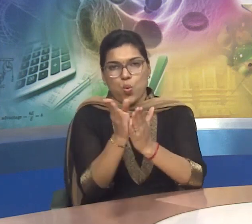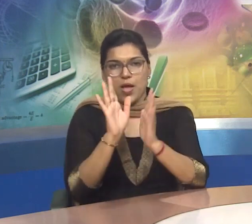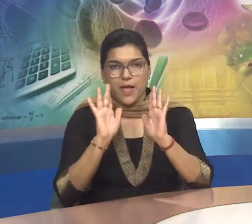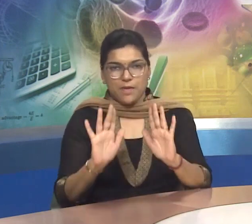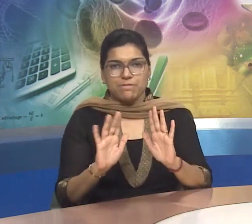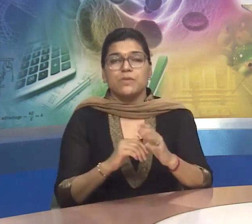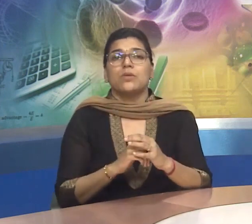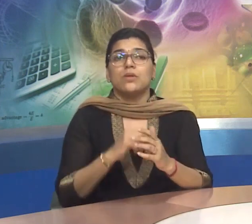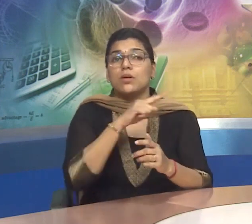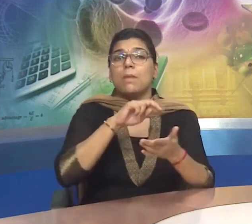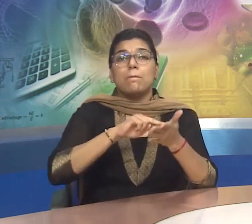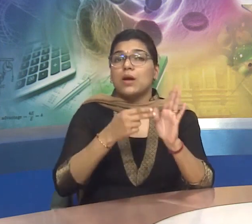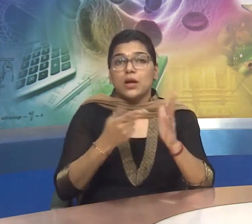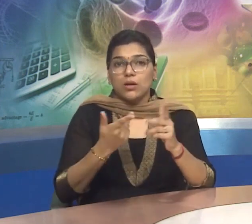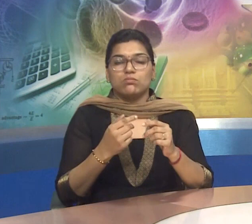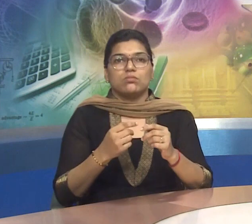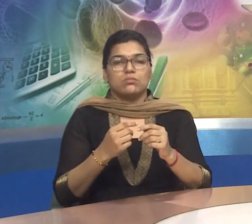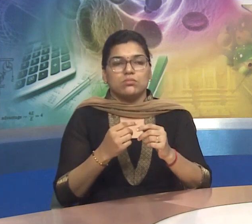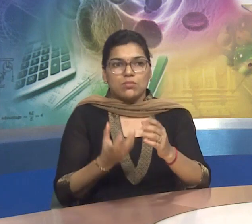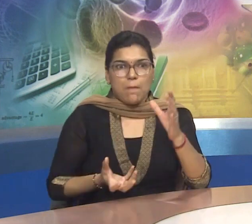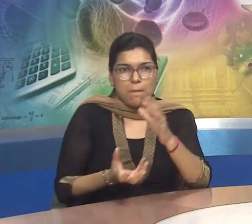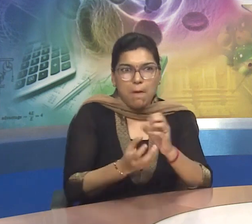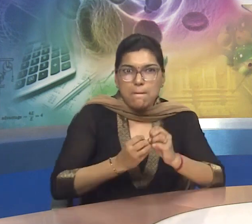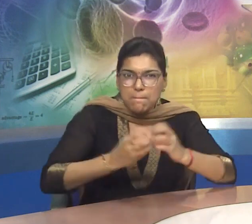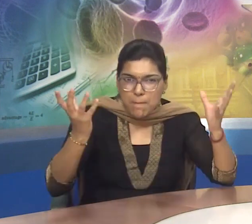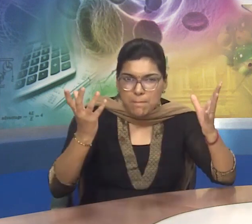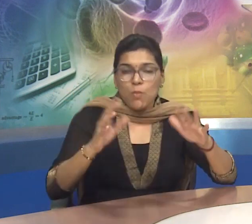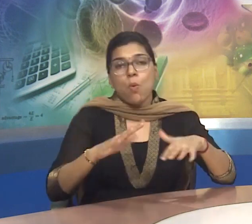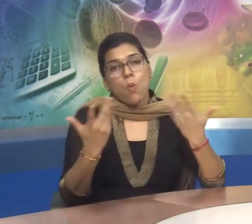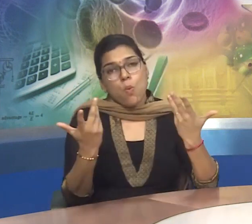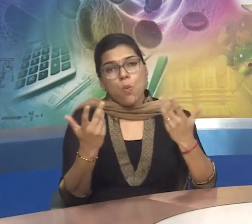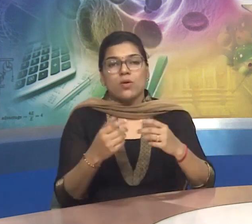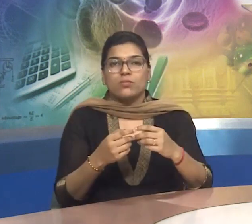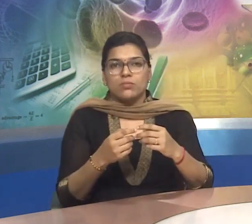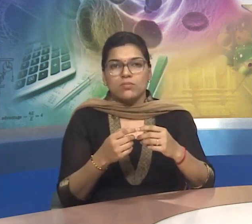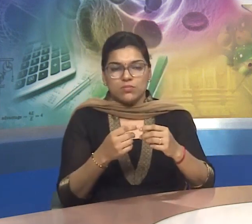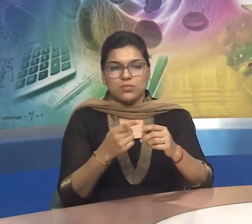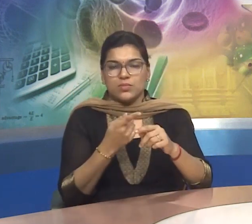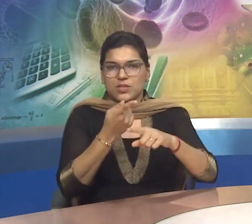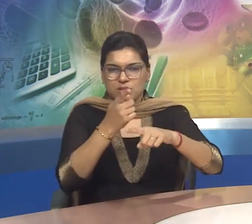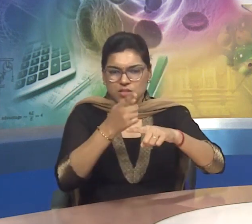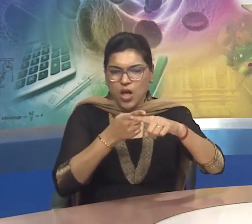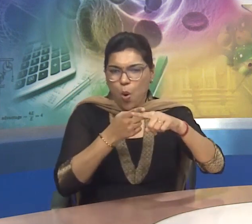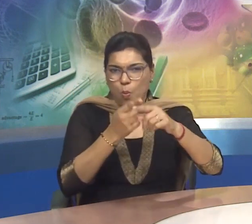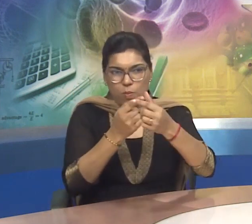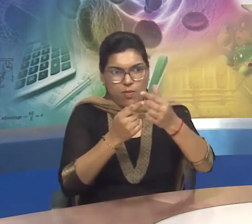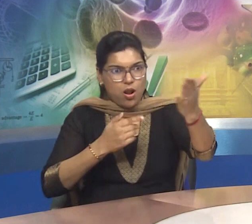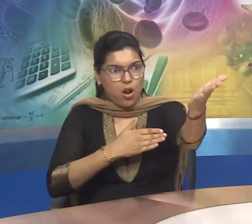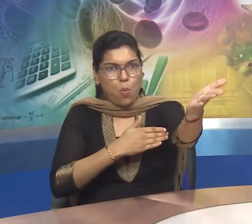arms. You may get confused that this word is our both hands, but this is something different. Arms are those